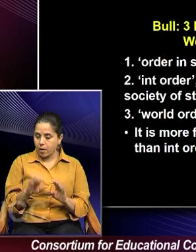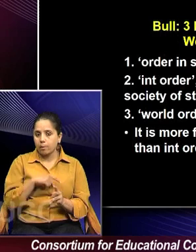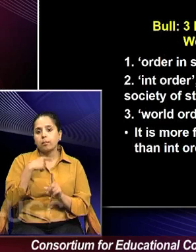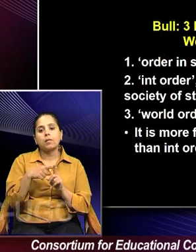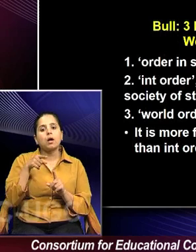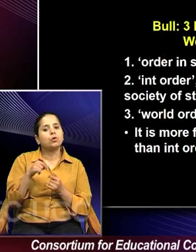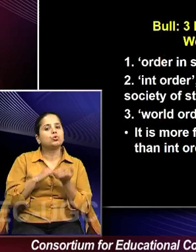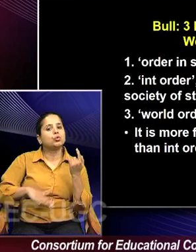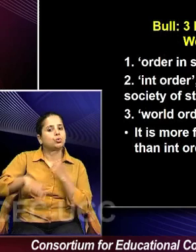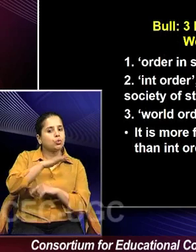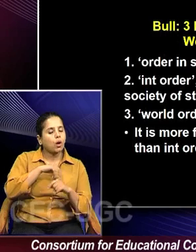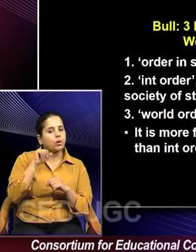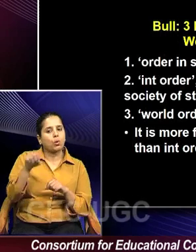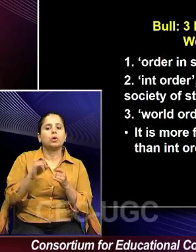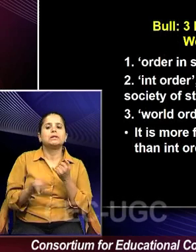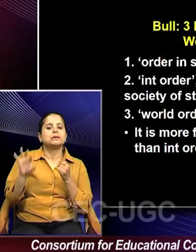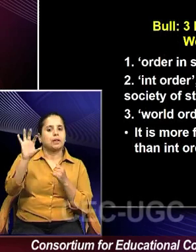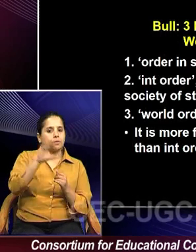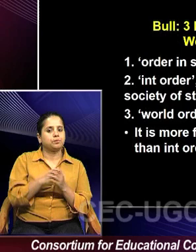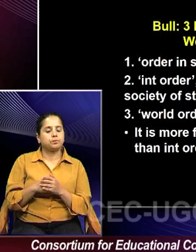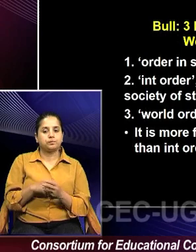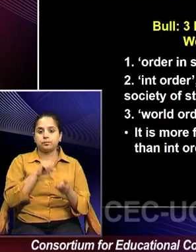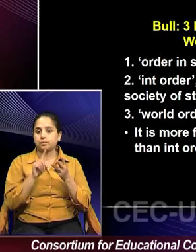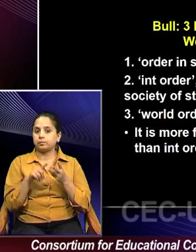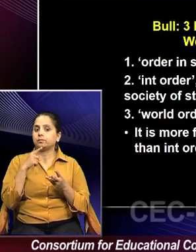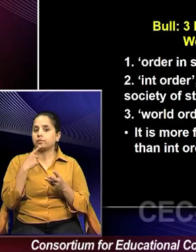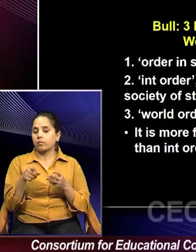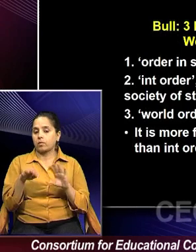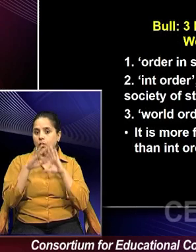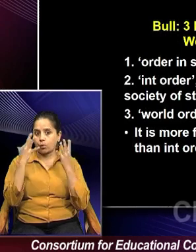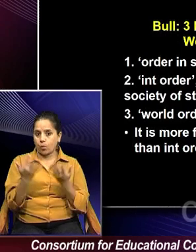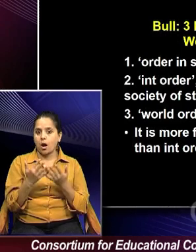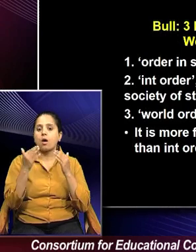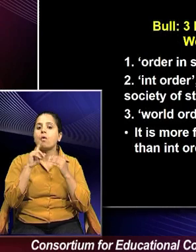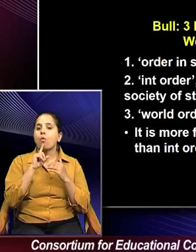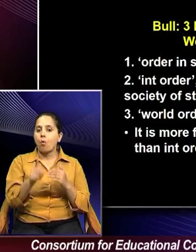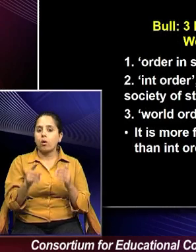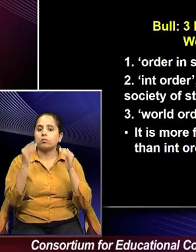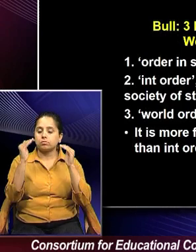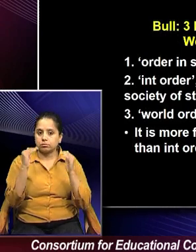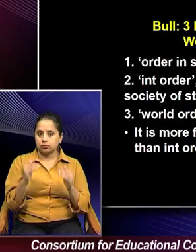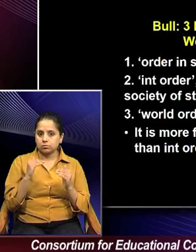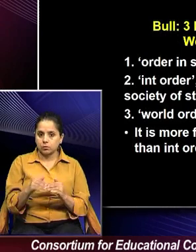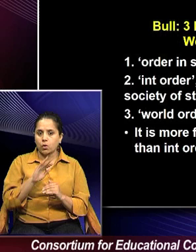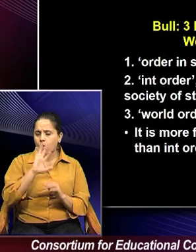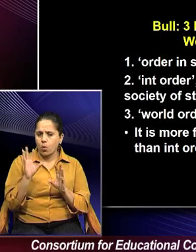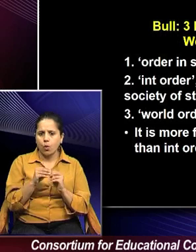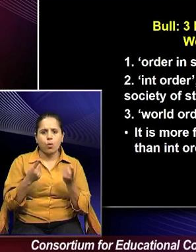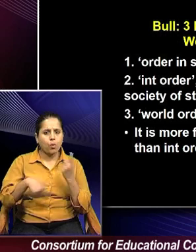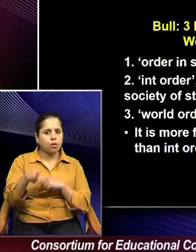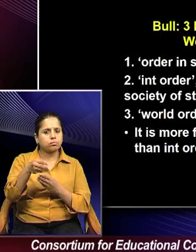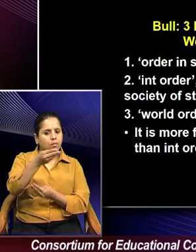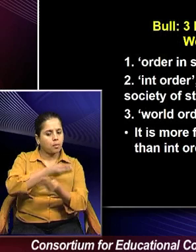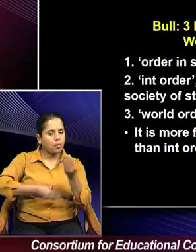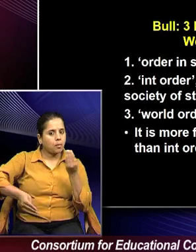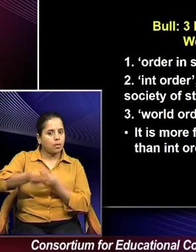in society of states. And the third is world order, which is all encompassing